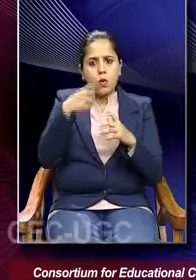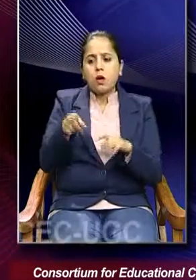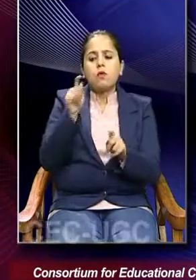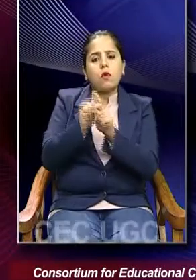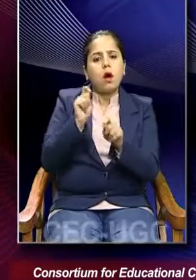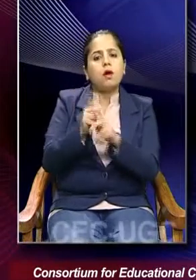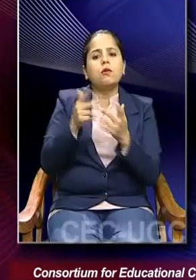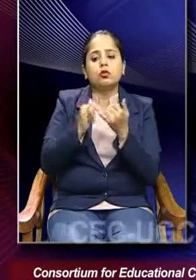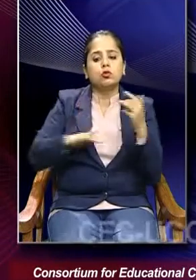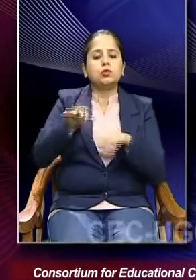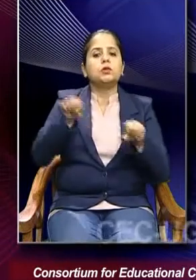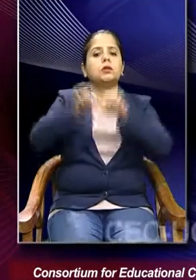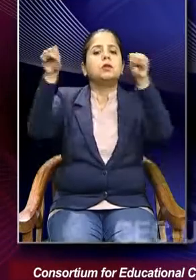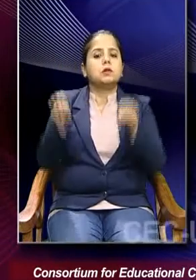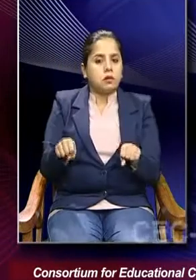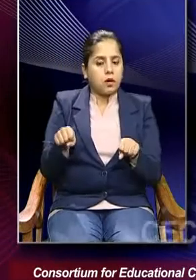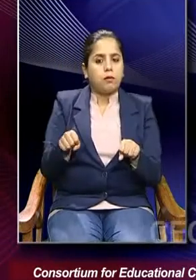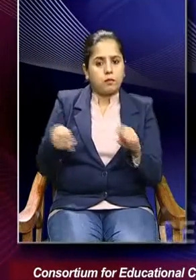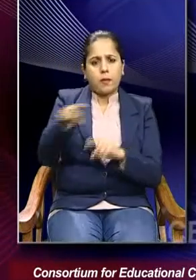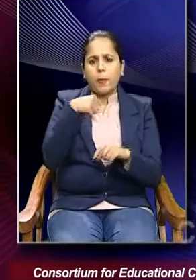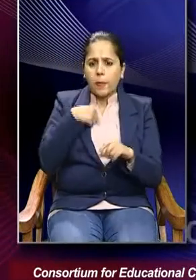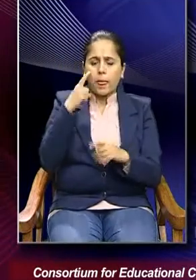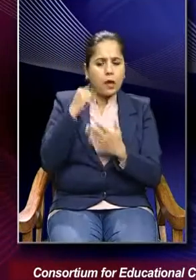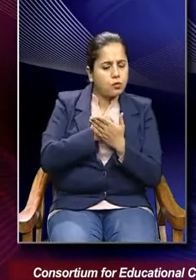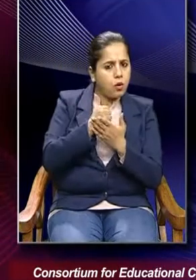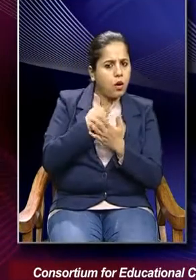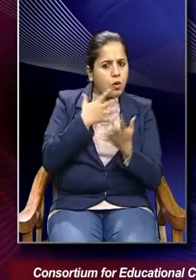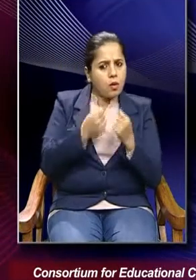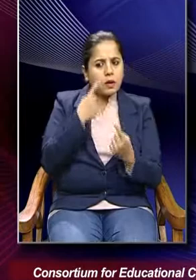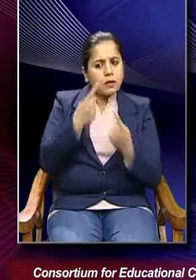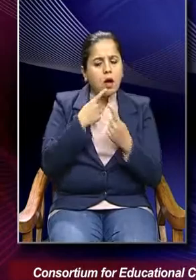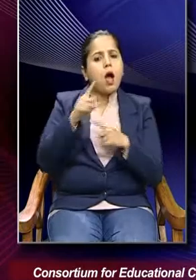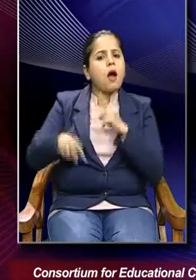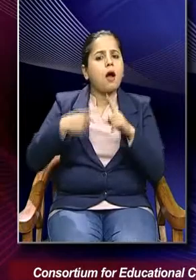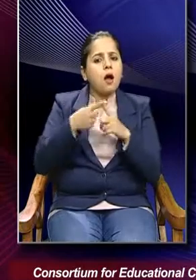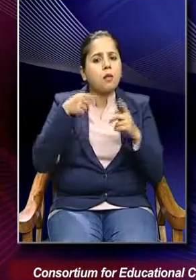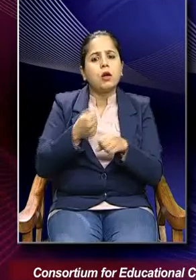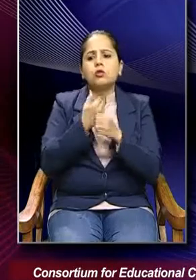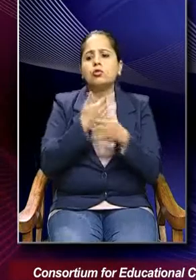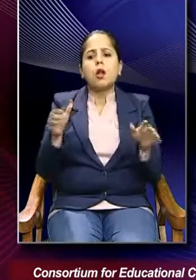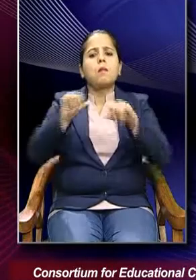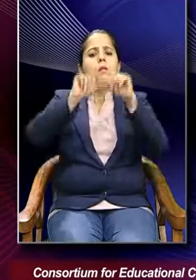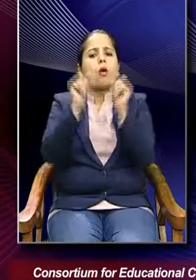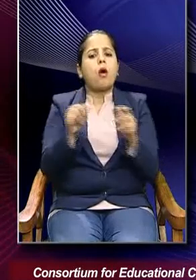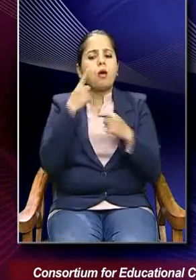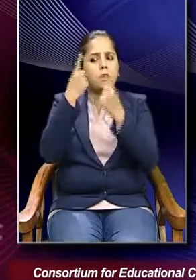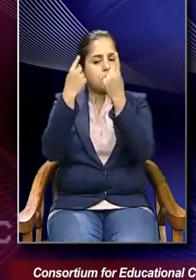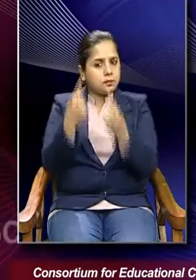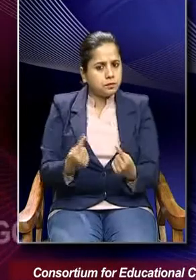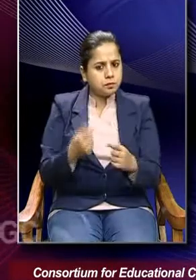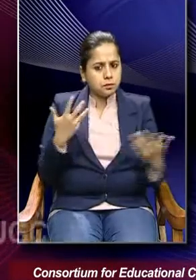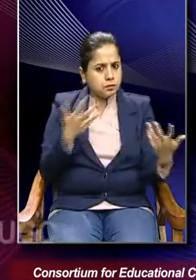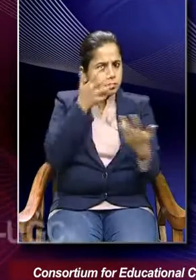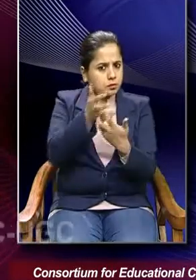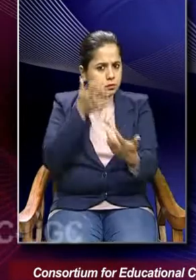of social systems, and he is going to talk about a general model of analysis suited to